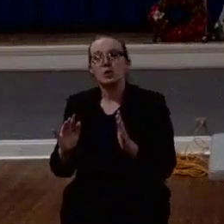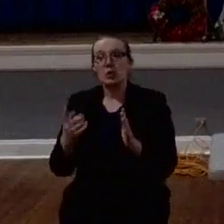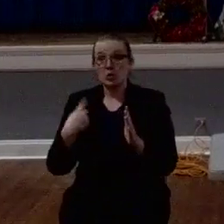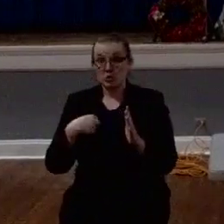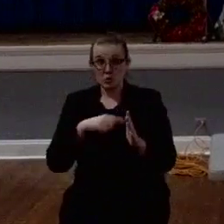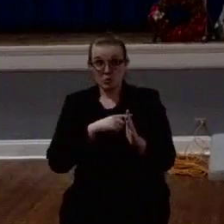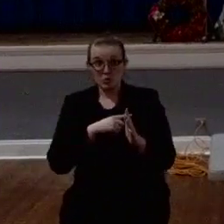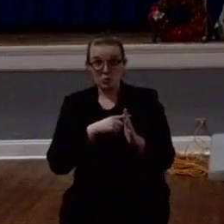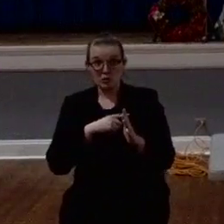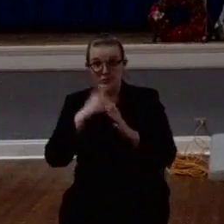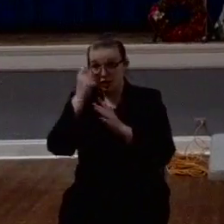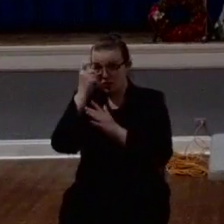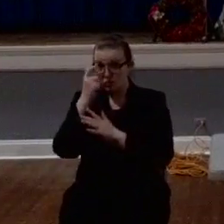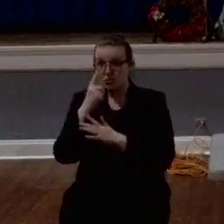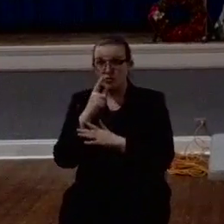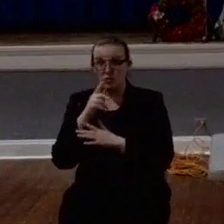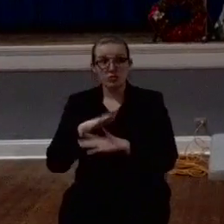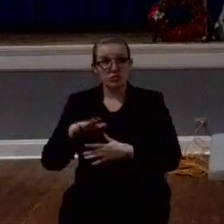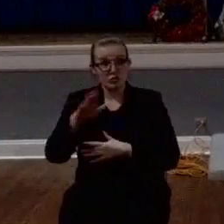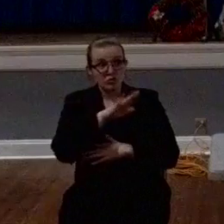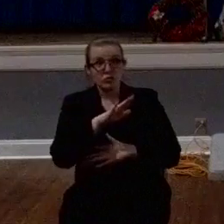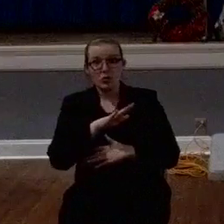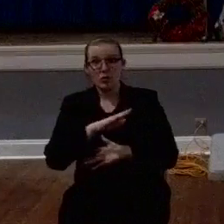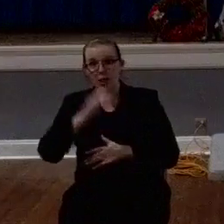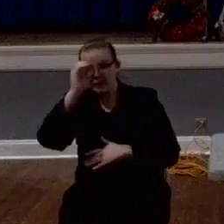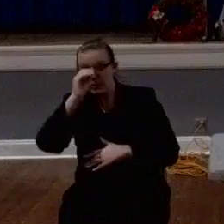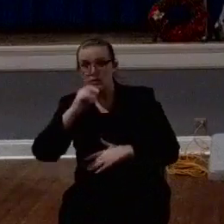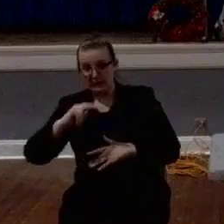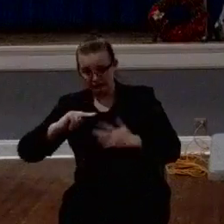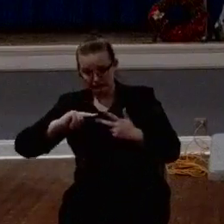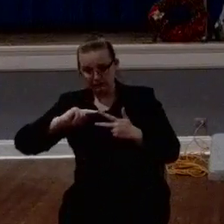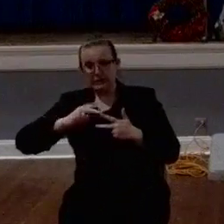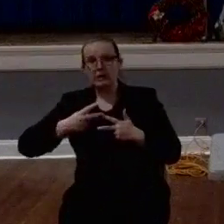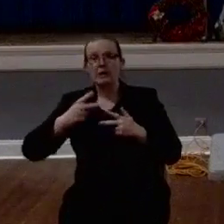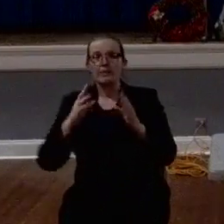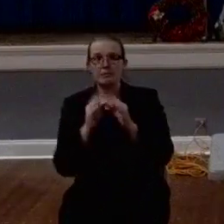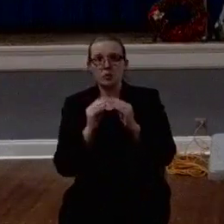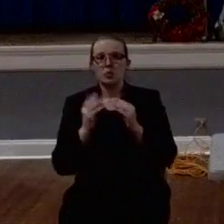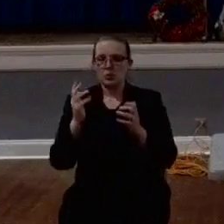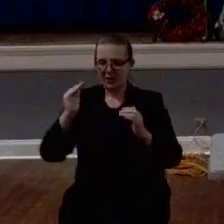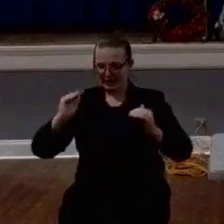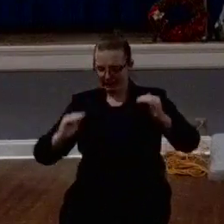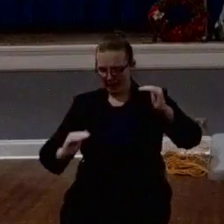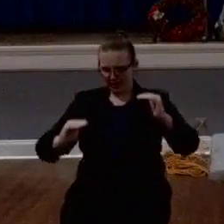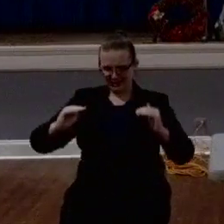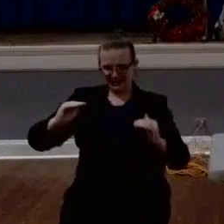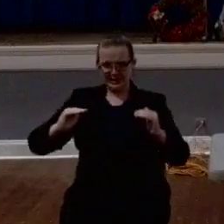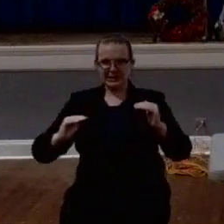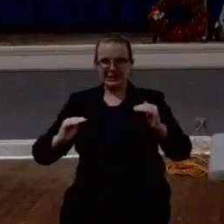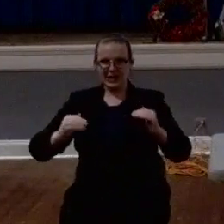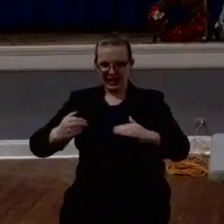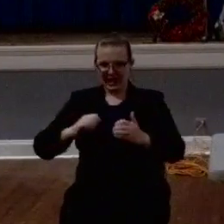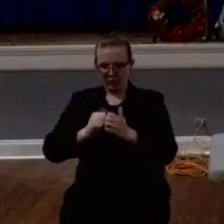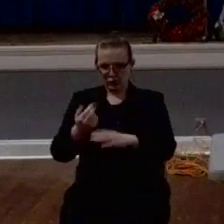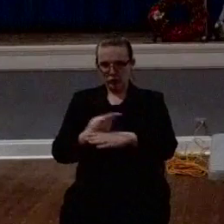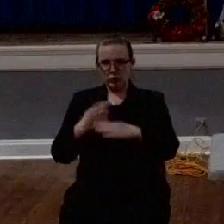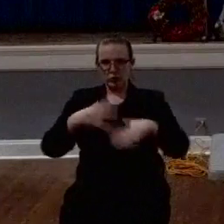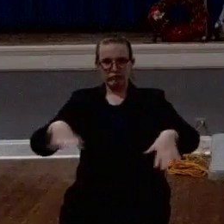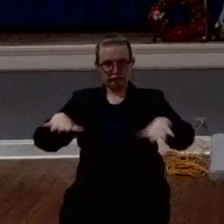listening in that second meeting to try to balance the use of the various